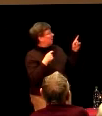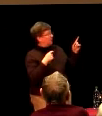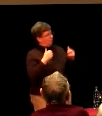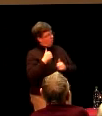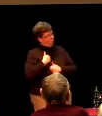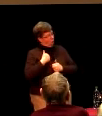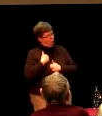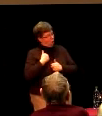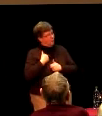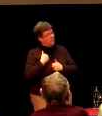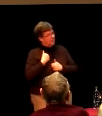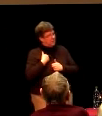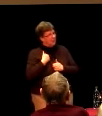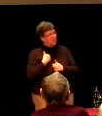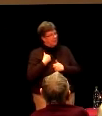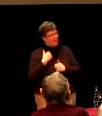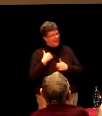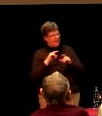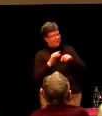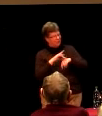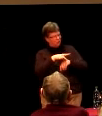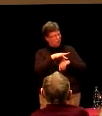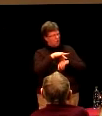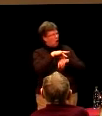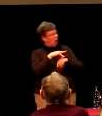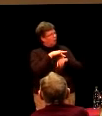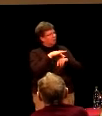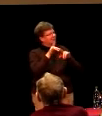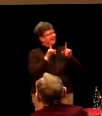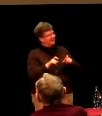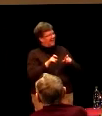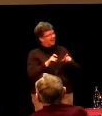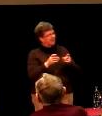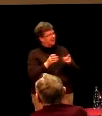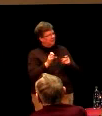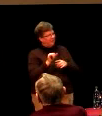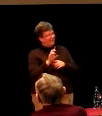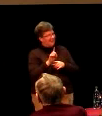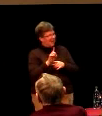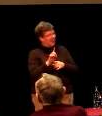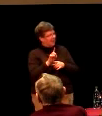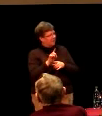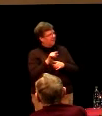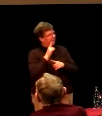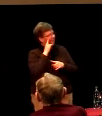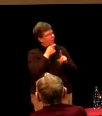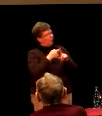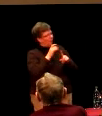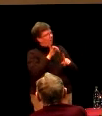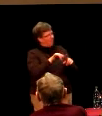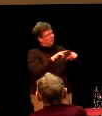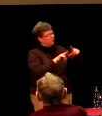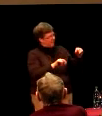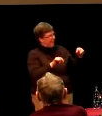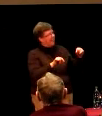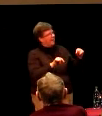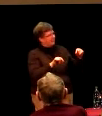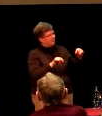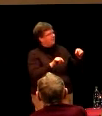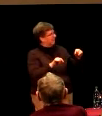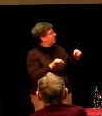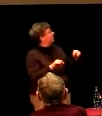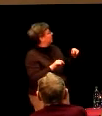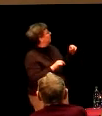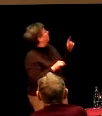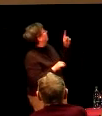Army had geologists test the sand, and they were pretty sure that it was coming from this part of Japan,